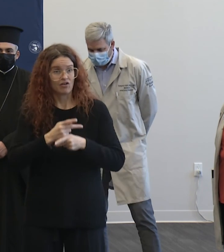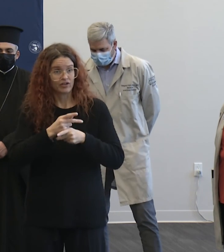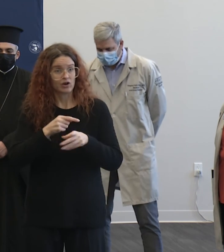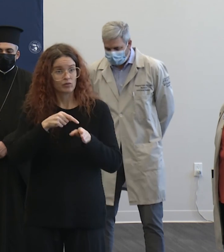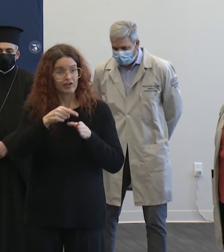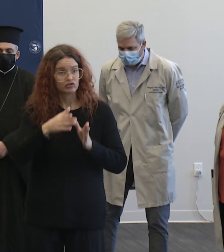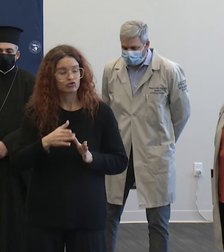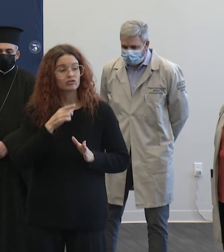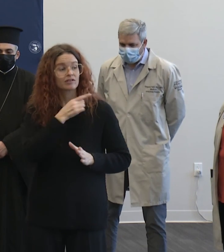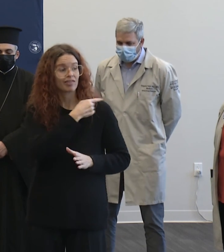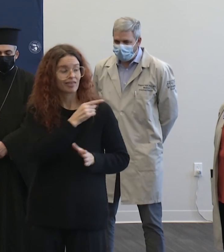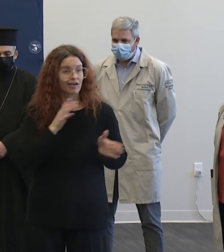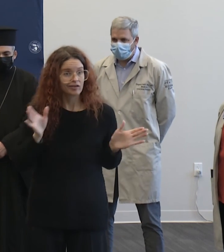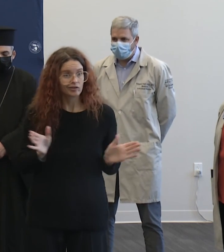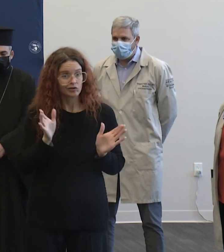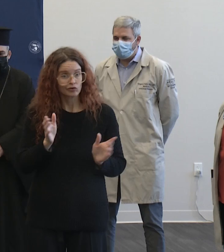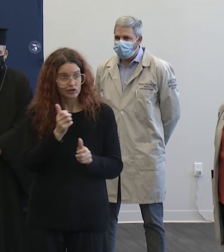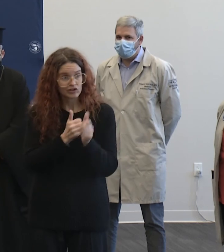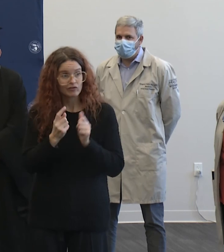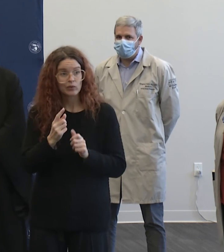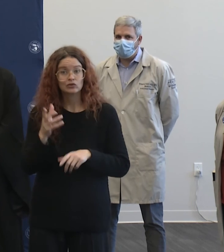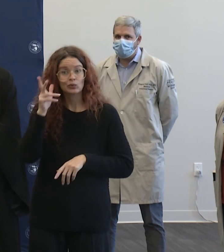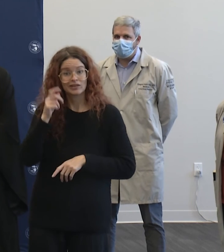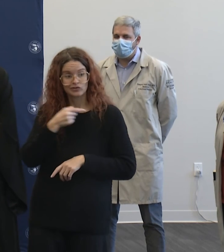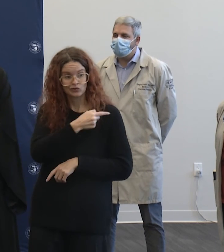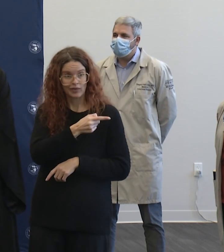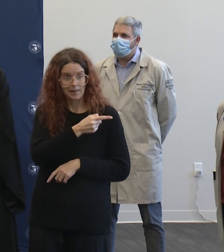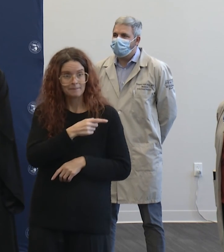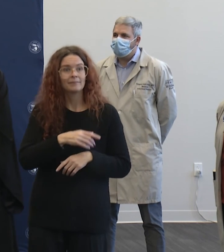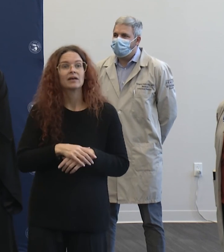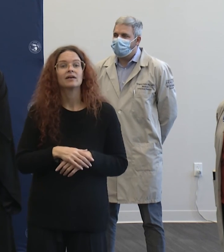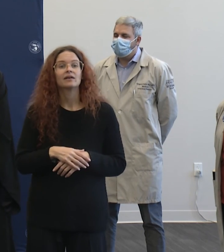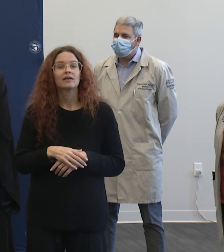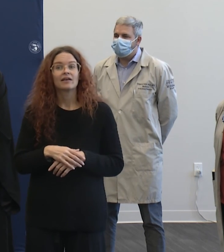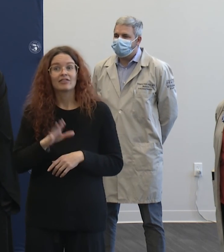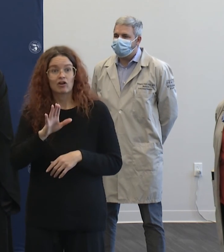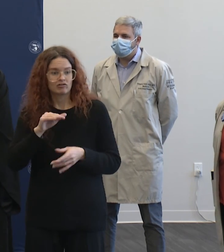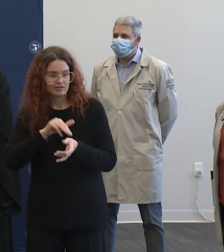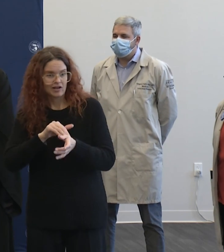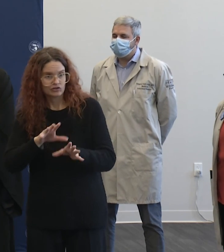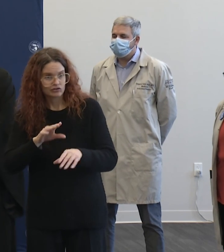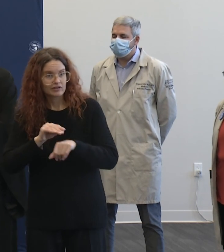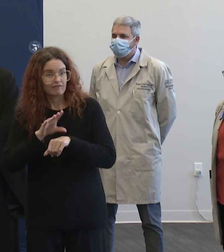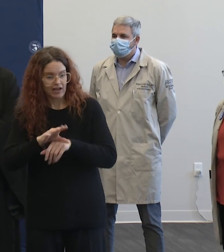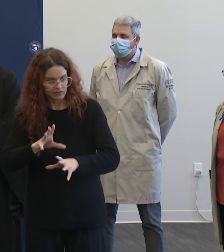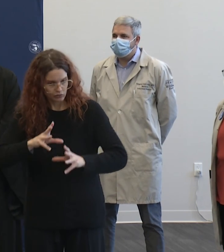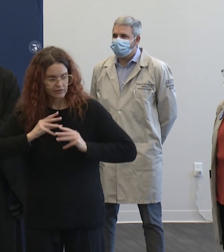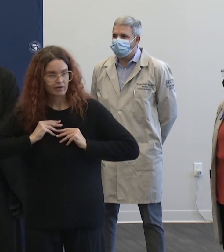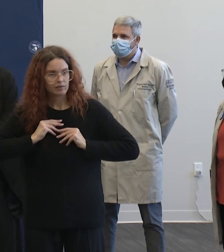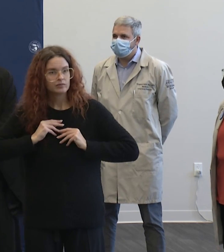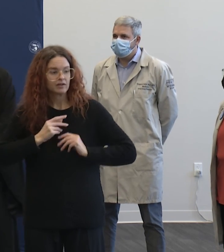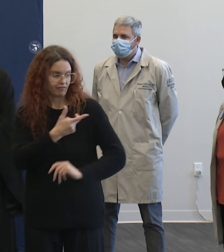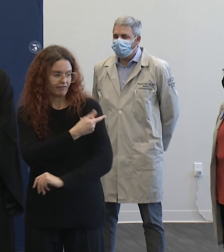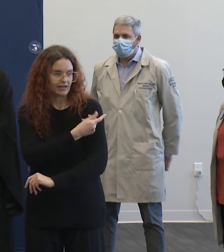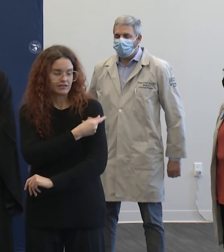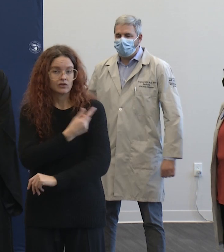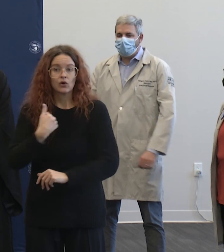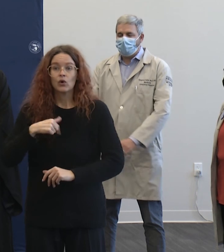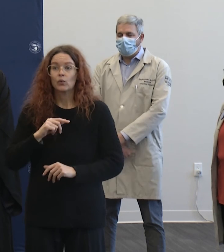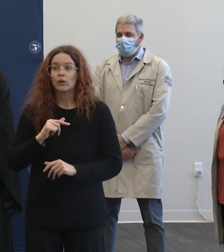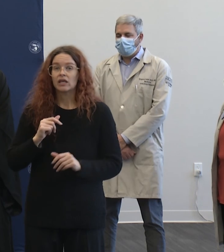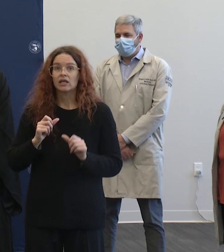people to take their advice, take the advice of their doctors and get vaccinated. We've included and